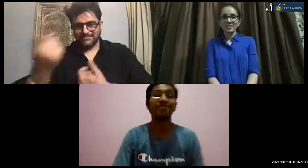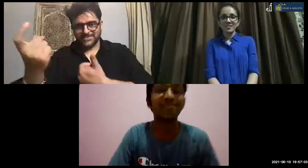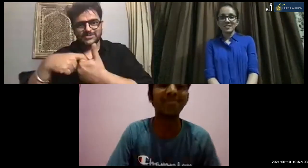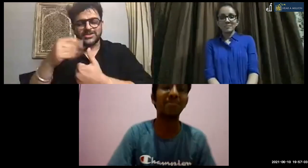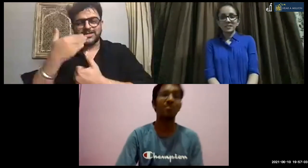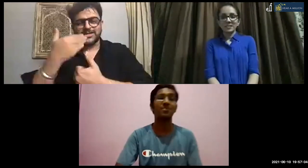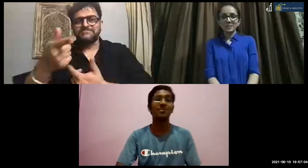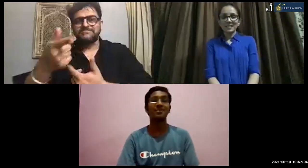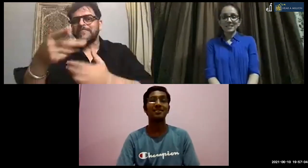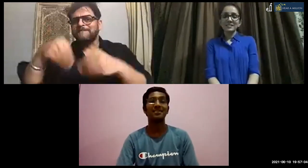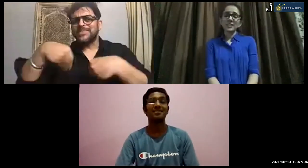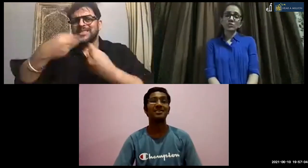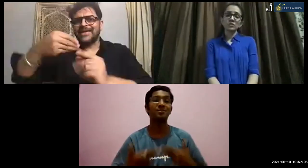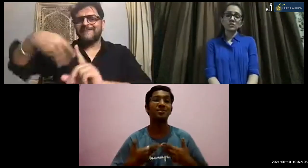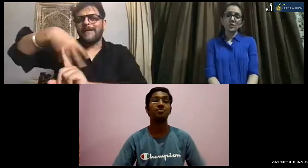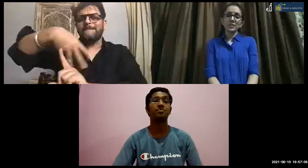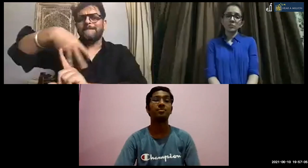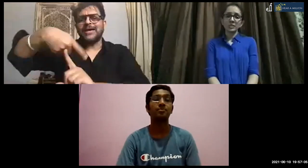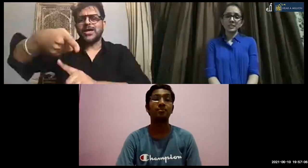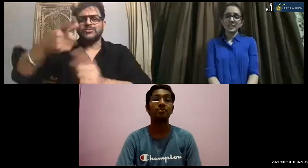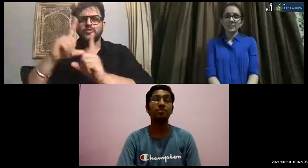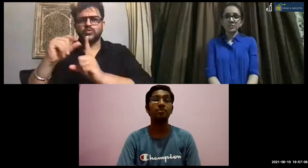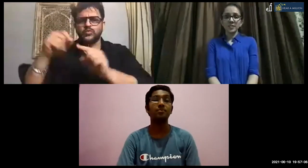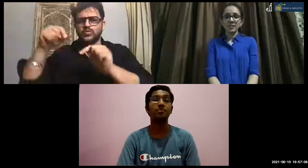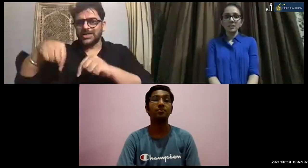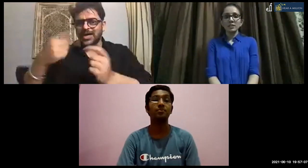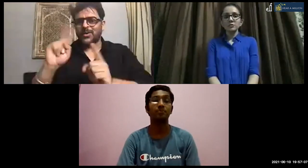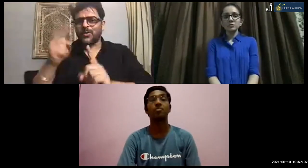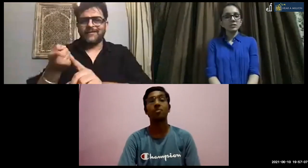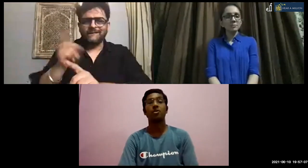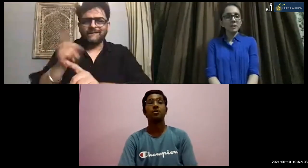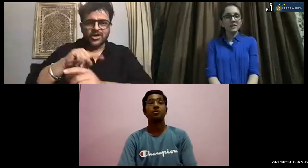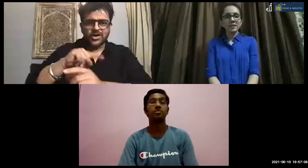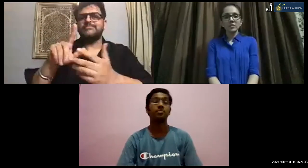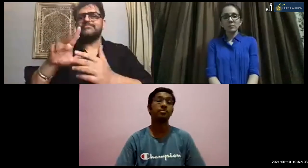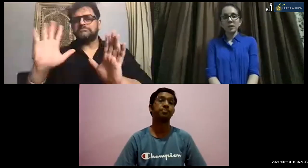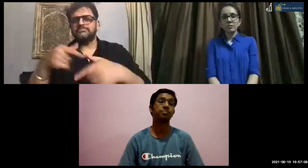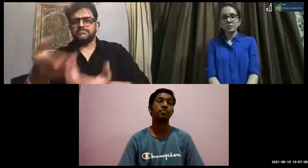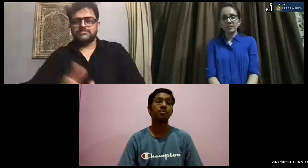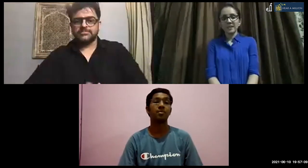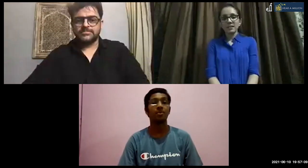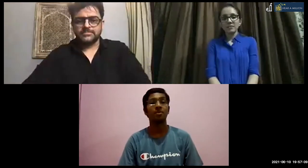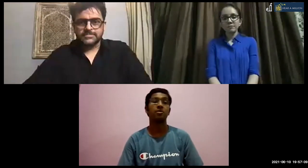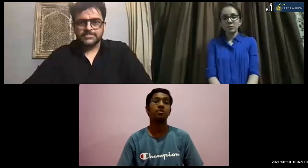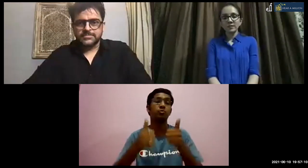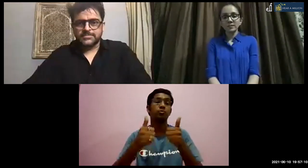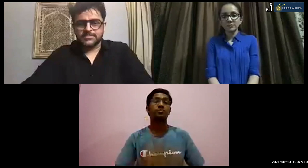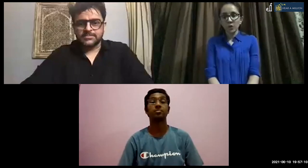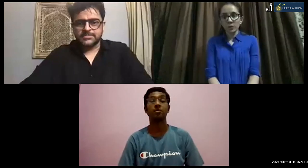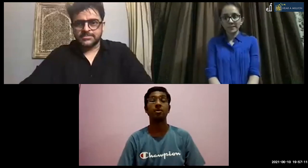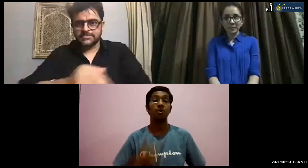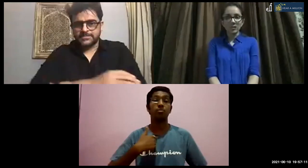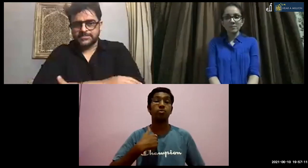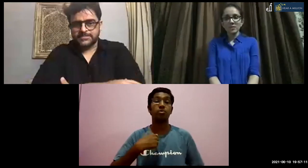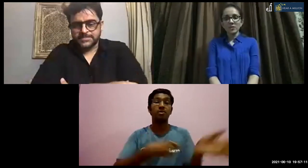ever being a panelist. Thank you so much for joining. I'm really glad you're here. If you could give a background about yourself, where are you